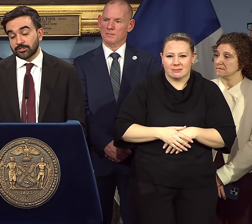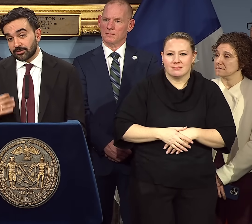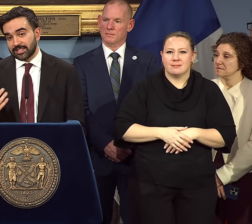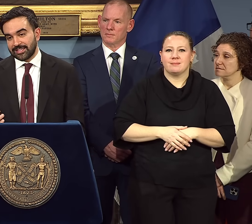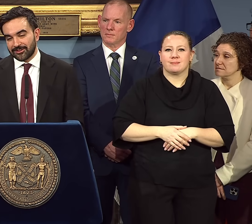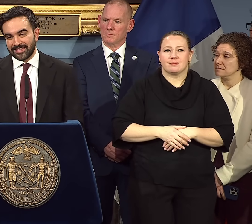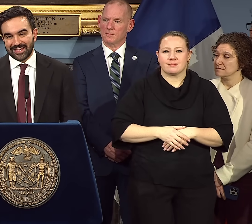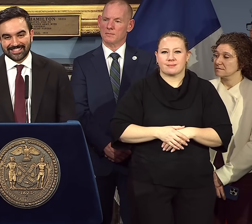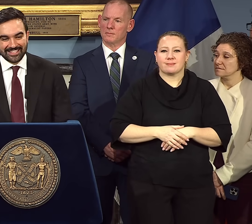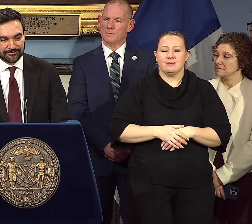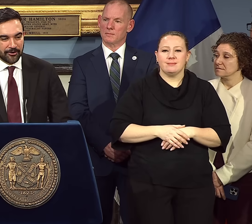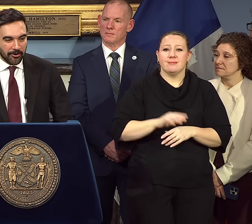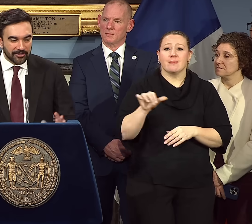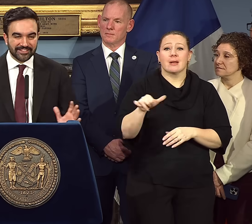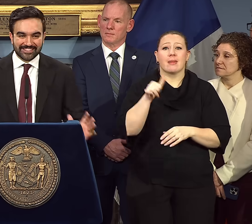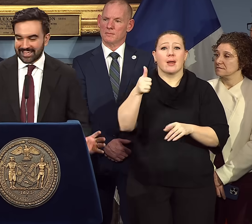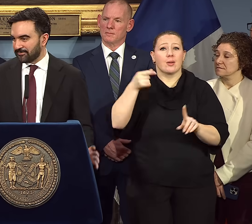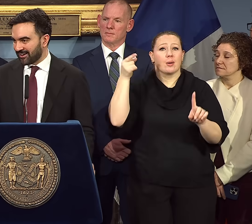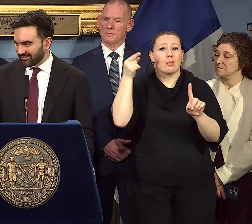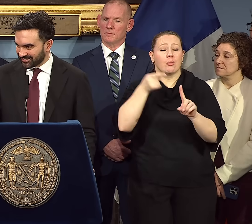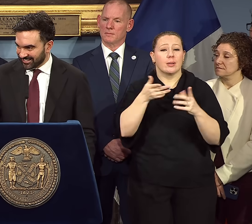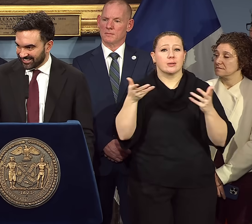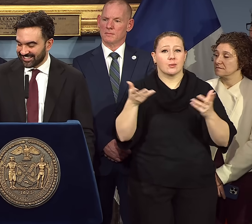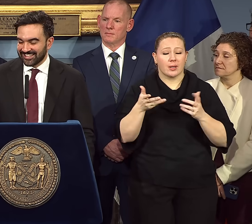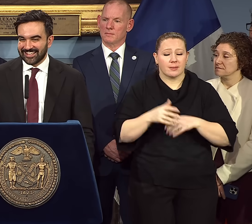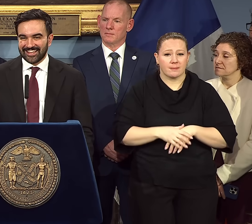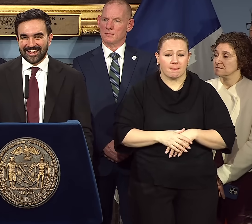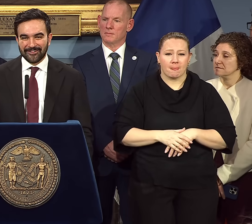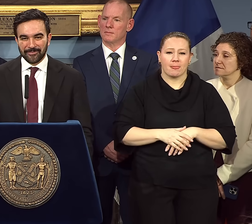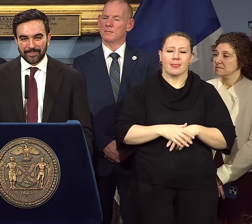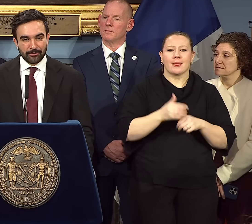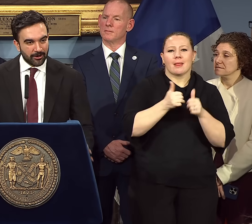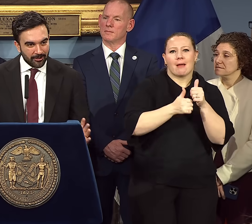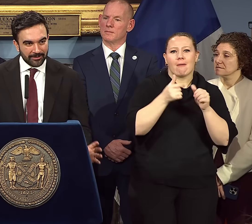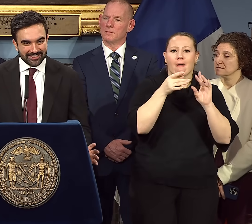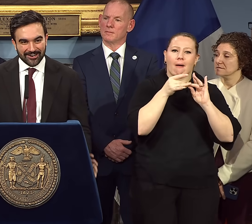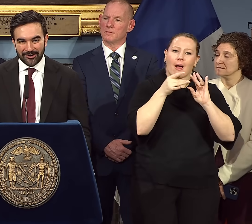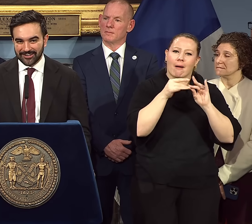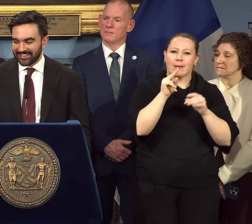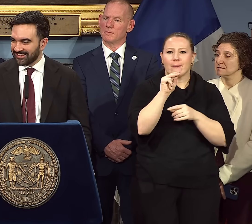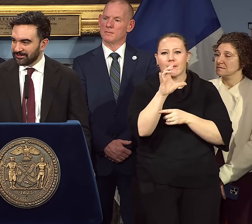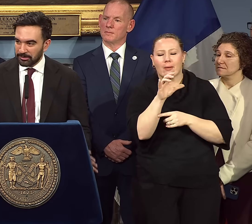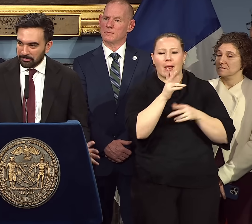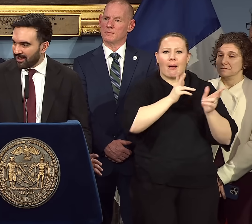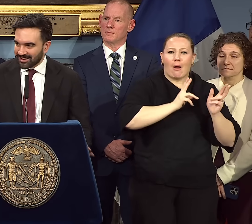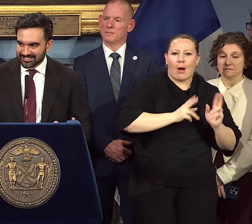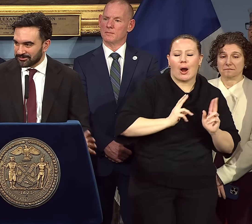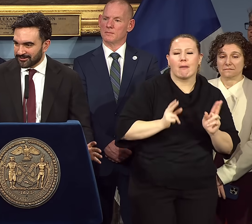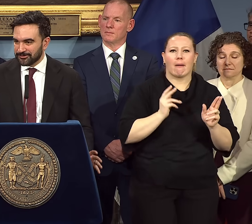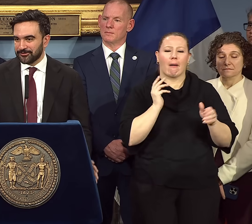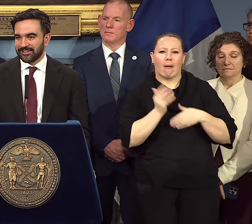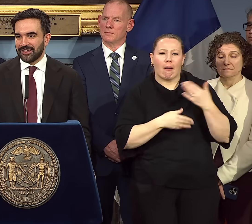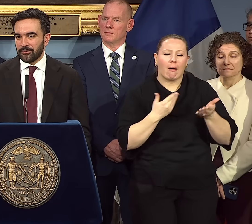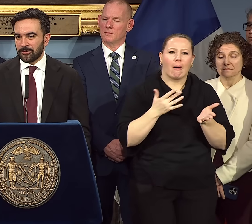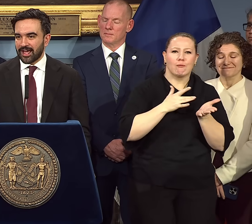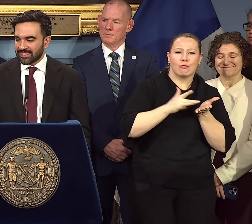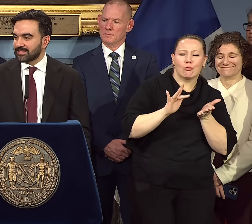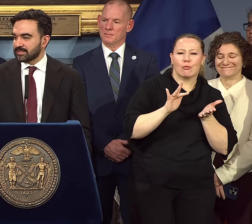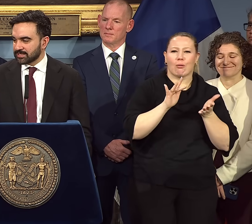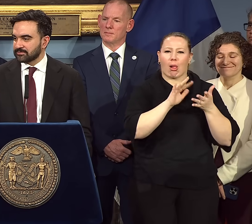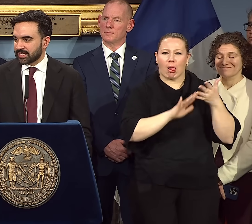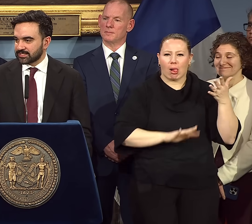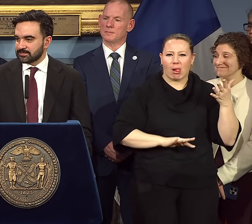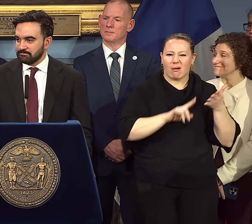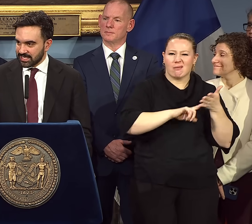I also think the other thing I'd say is for all that's said about our city, that we are always in a hurry, that we are brash, that we are rude, what I